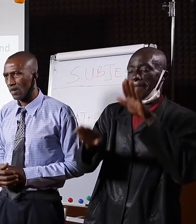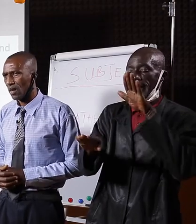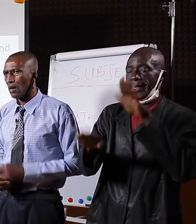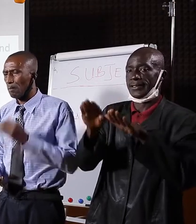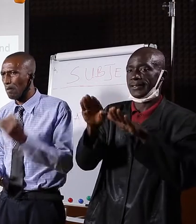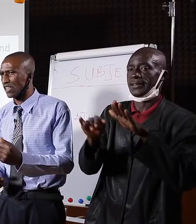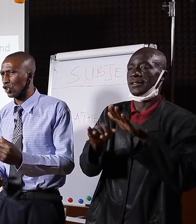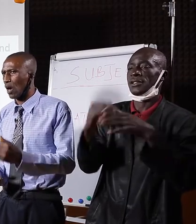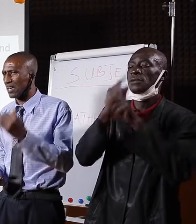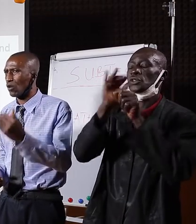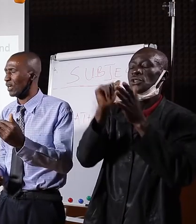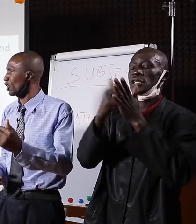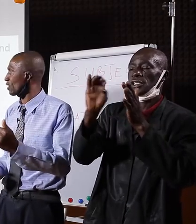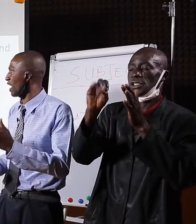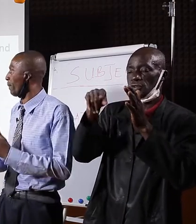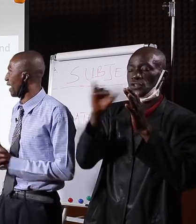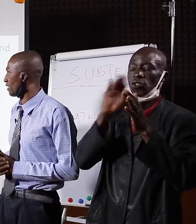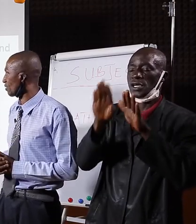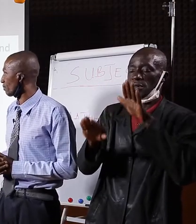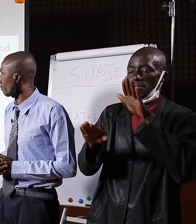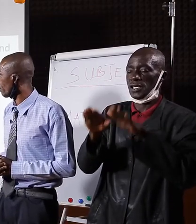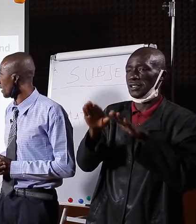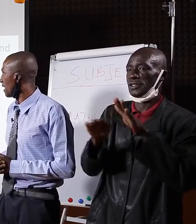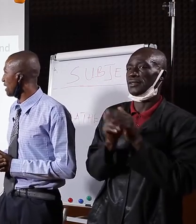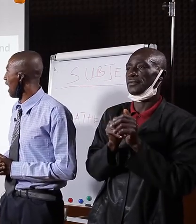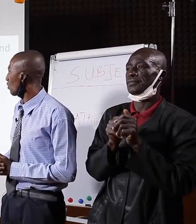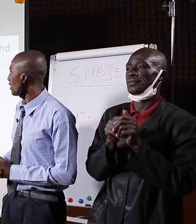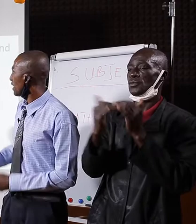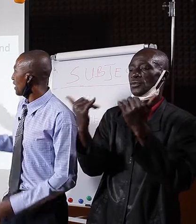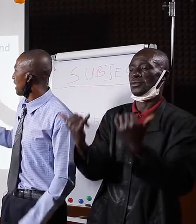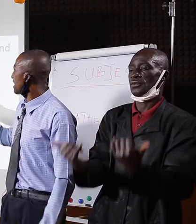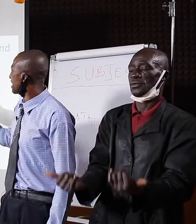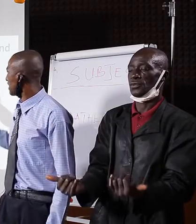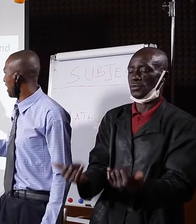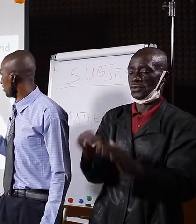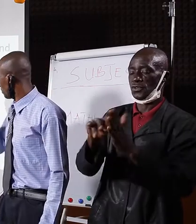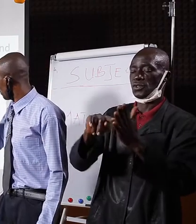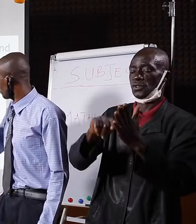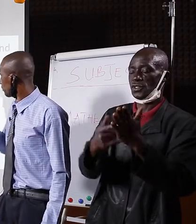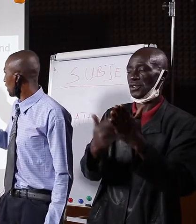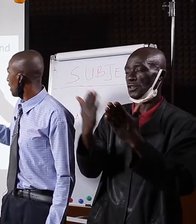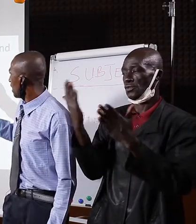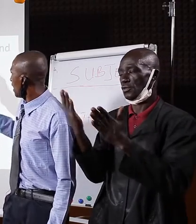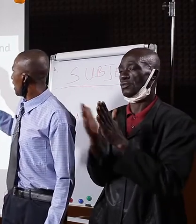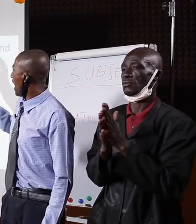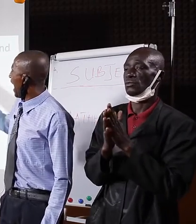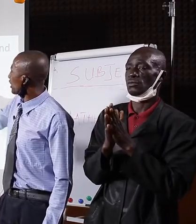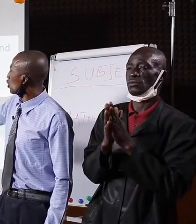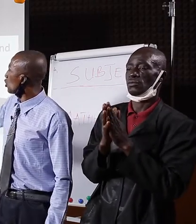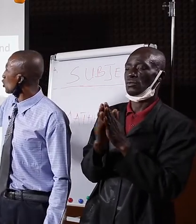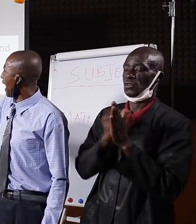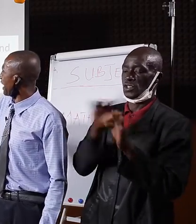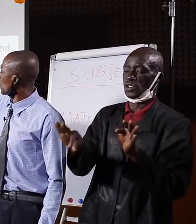balanced. Make sure the equations are balanced. Now, in this case,